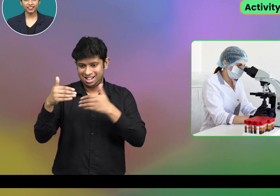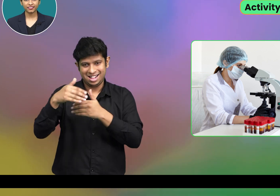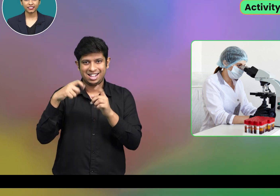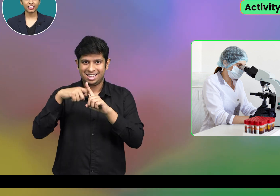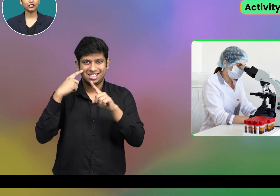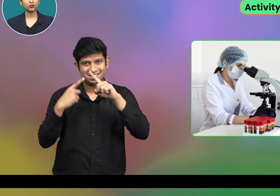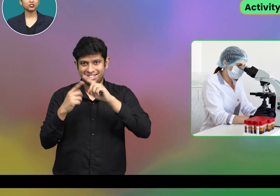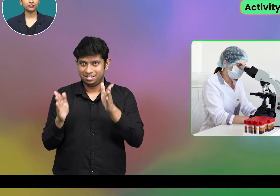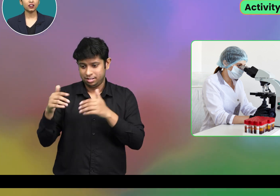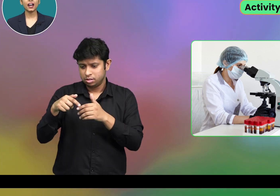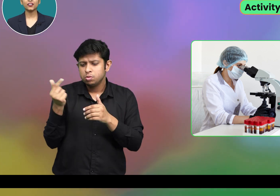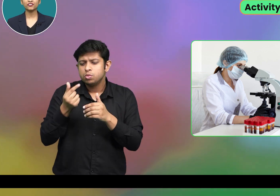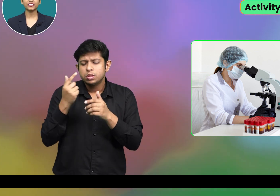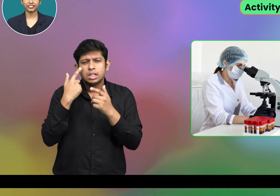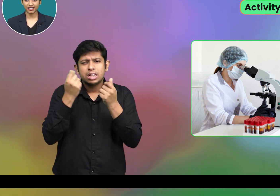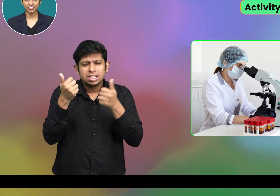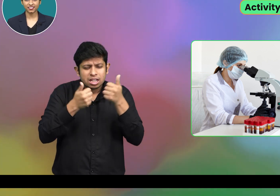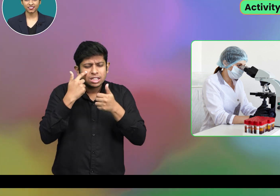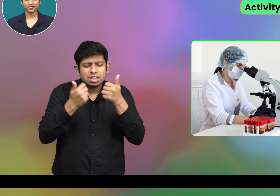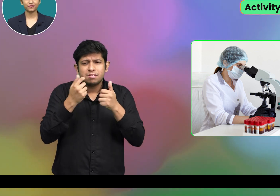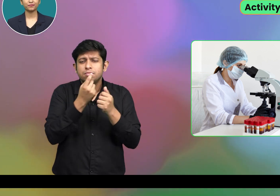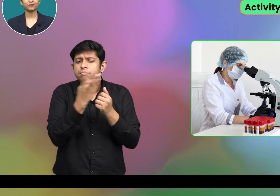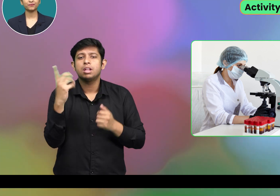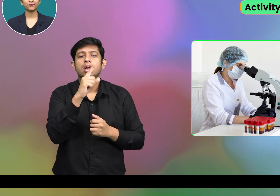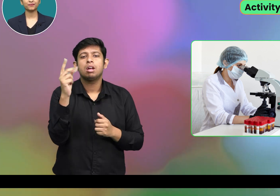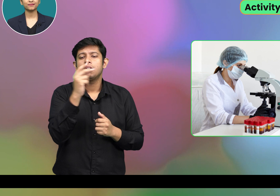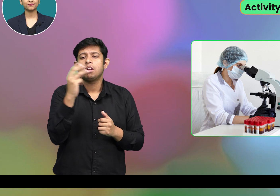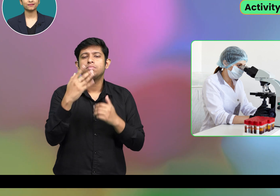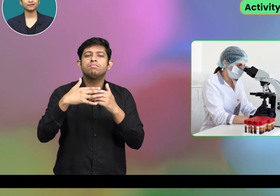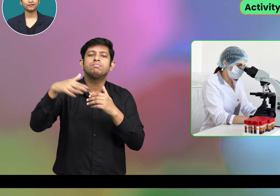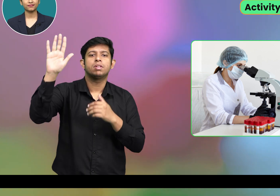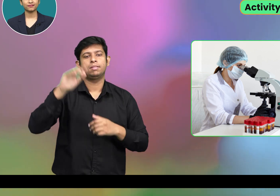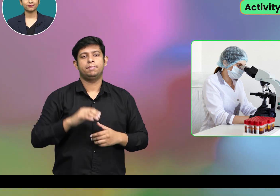One kit can be used for 100 tests.